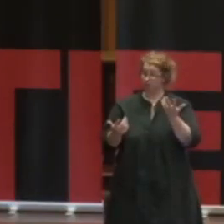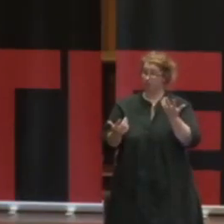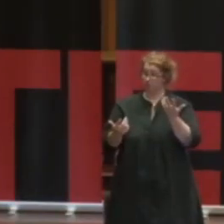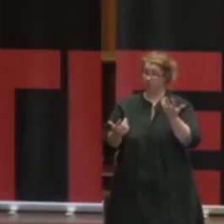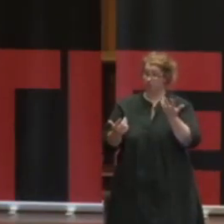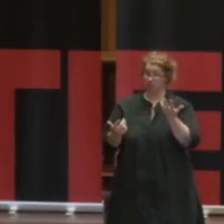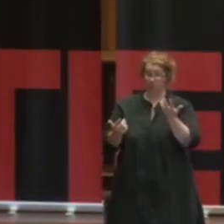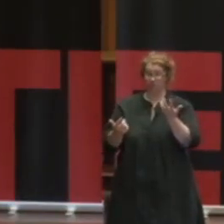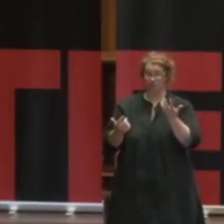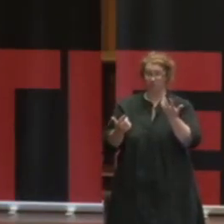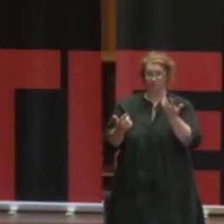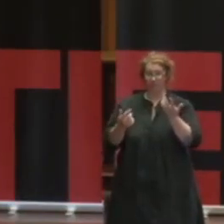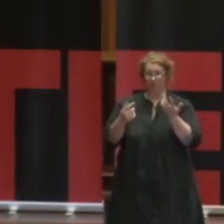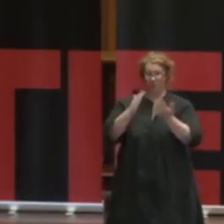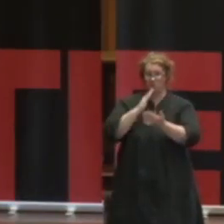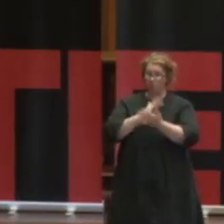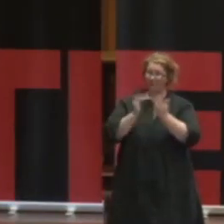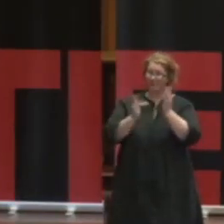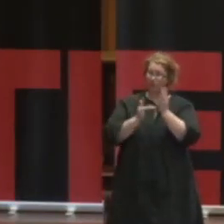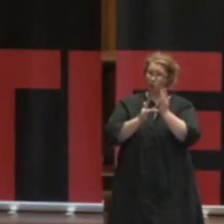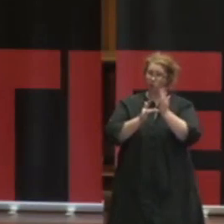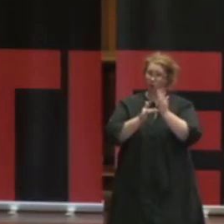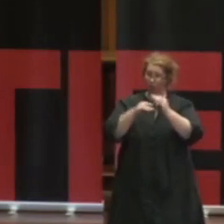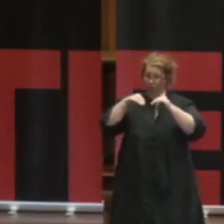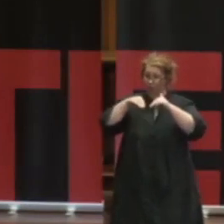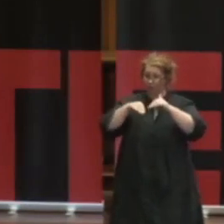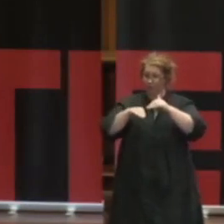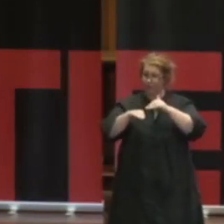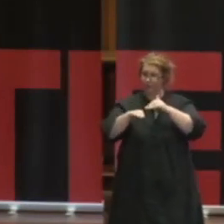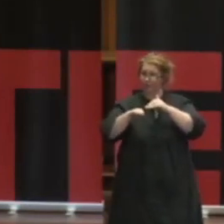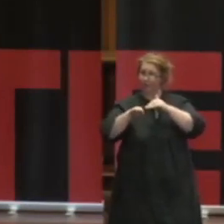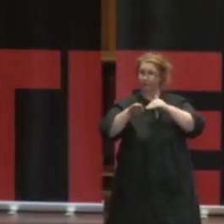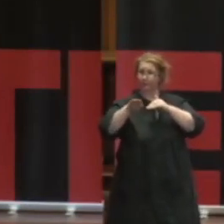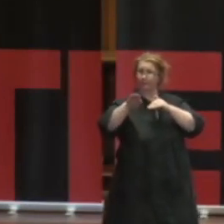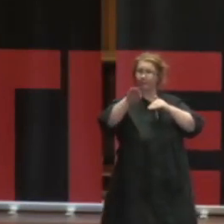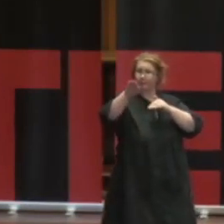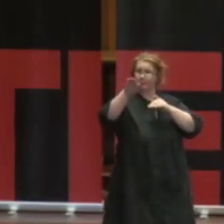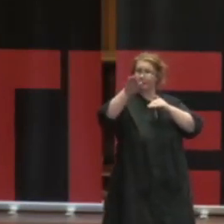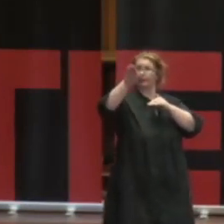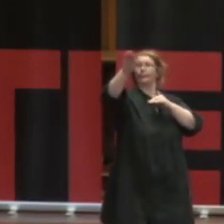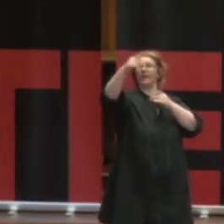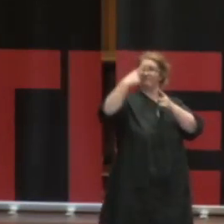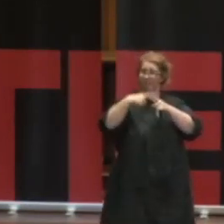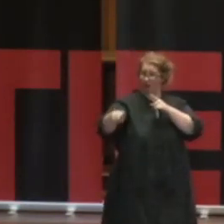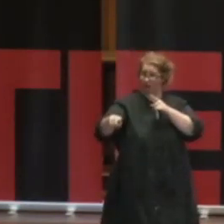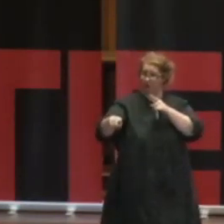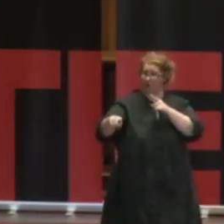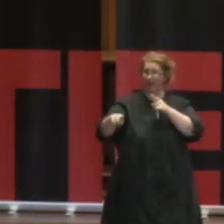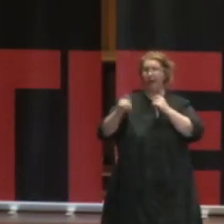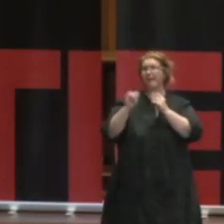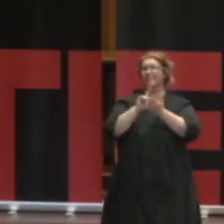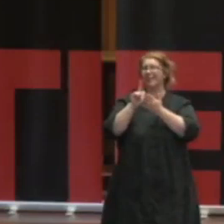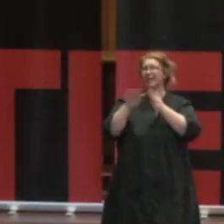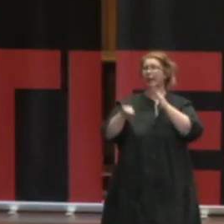we are on a technological curve that's going to increase with speed, and there's no signs of diminishing. It might diminish at some distant point in the